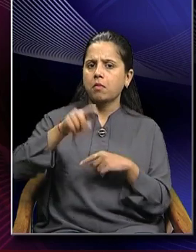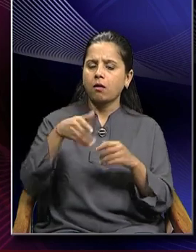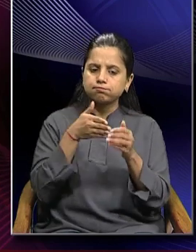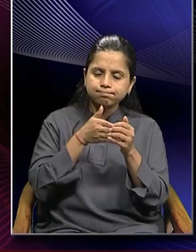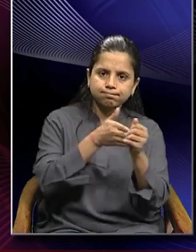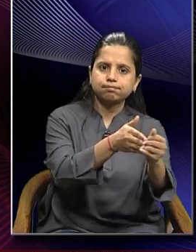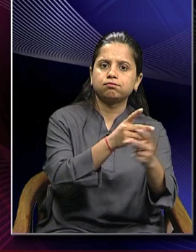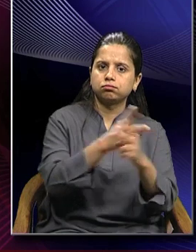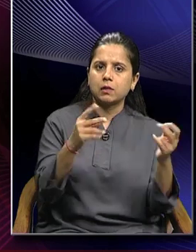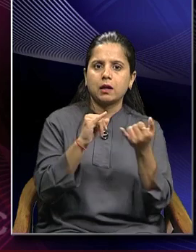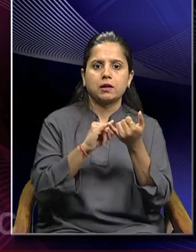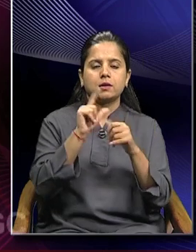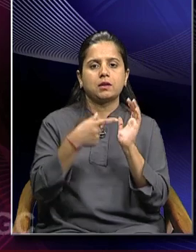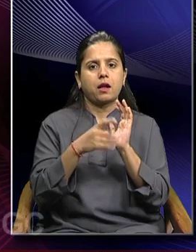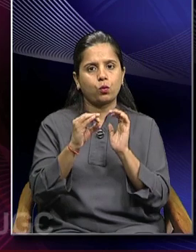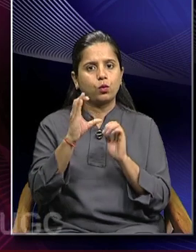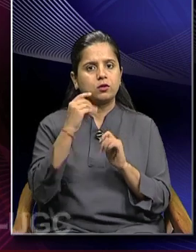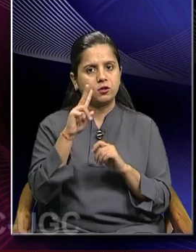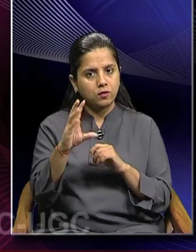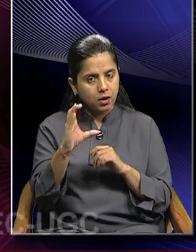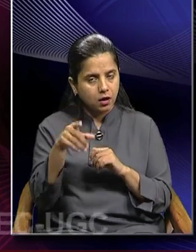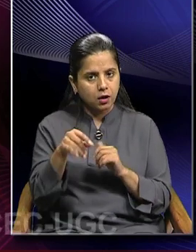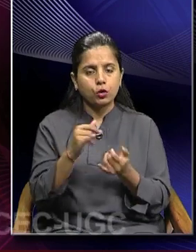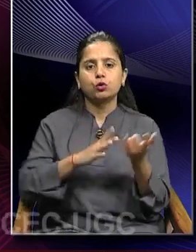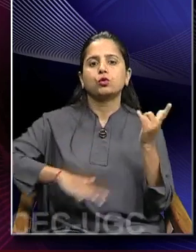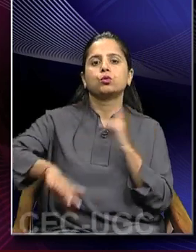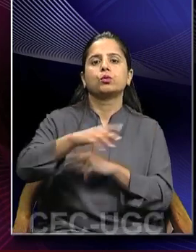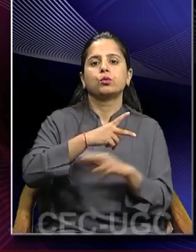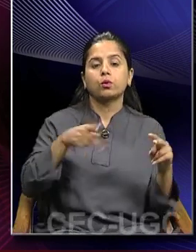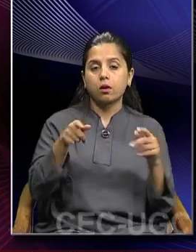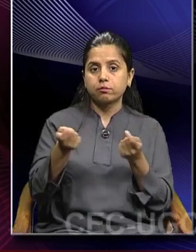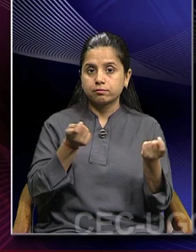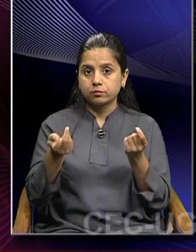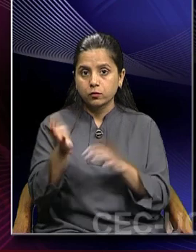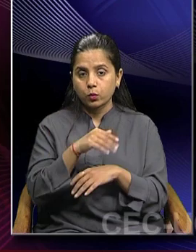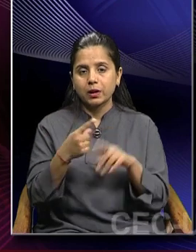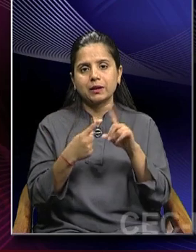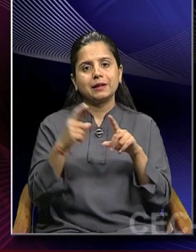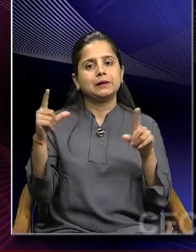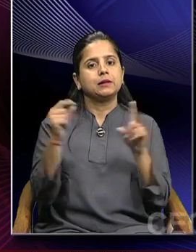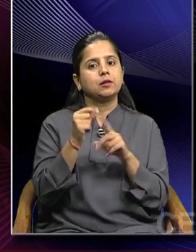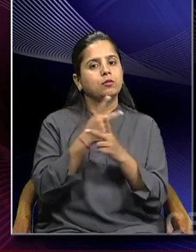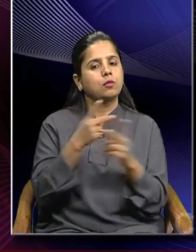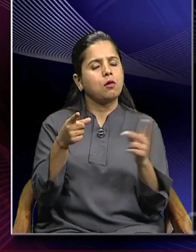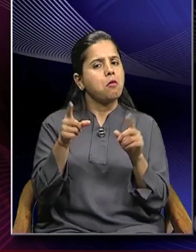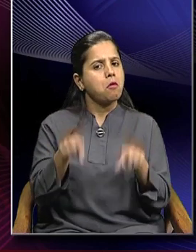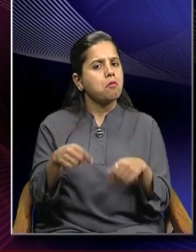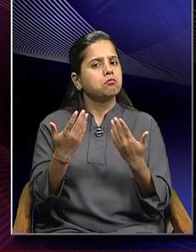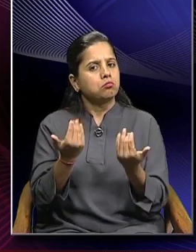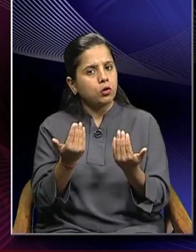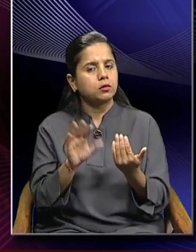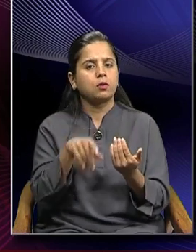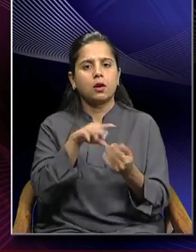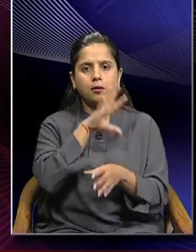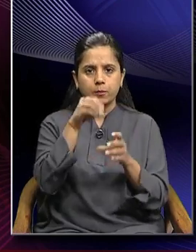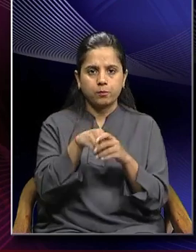of sacro-civic vision of the society, facilitated through the TCP matrix. It can also be put in the